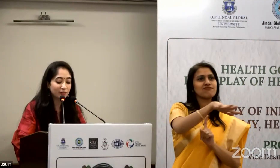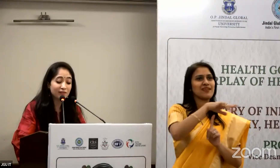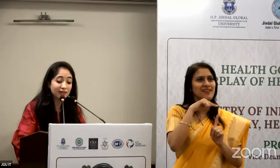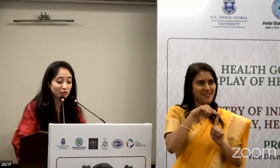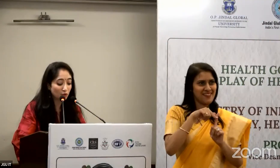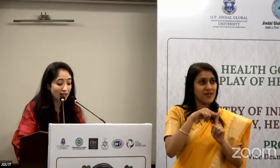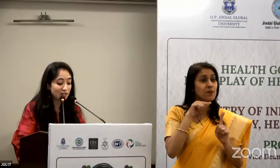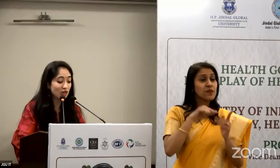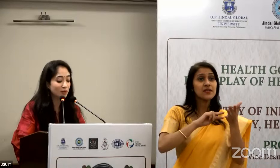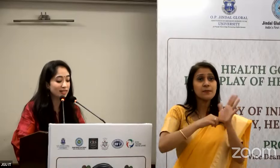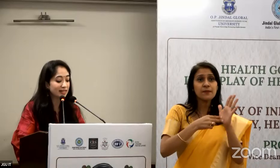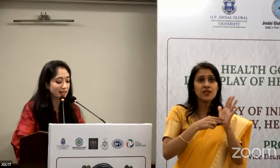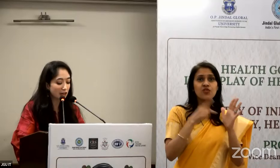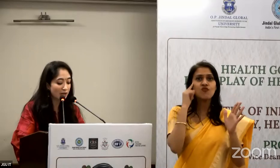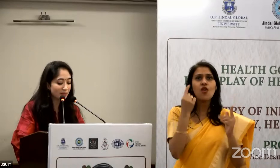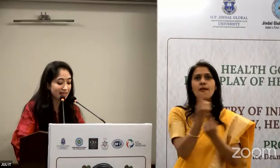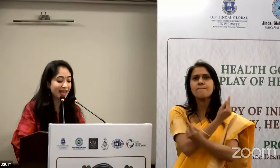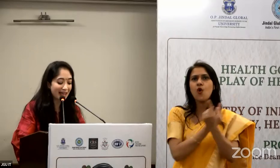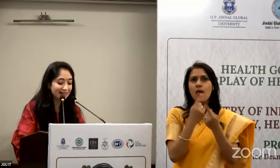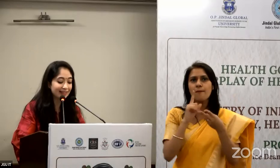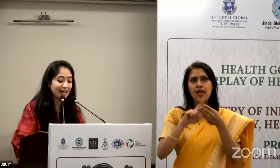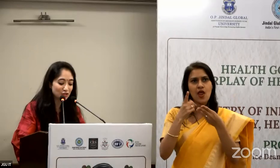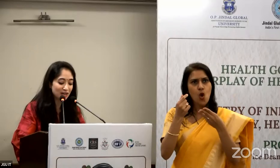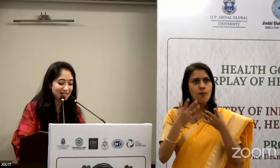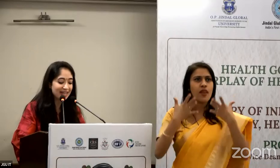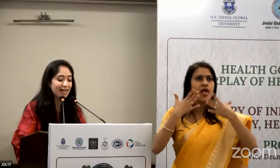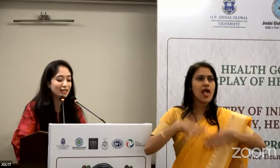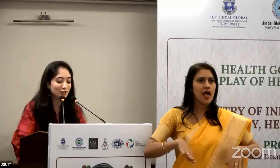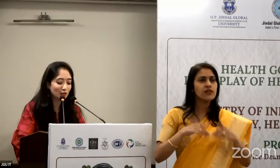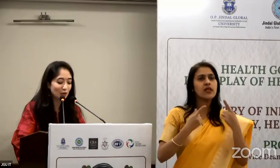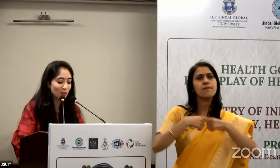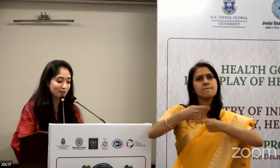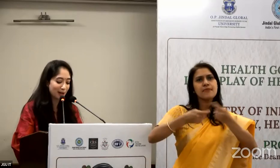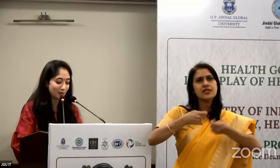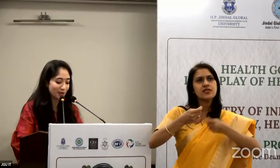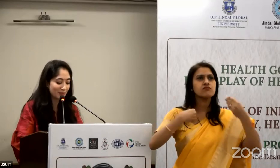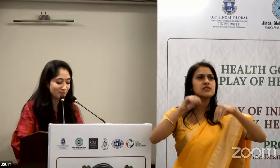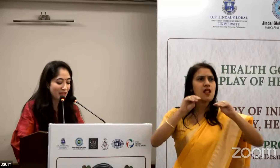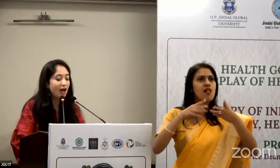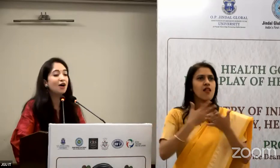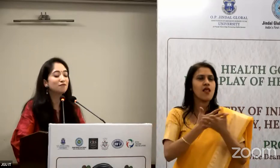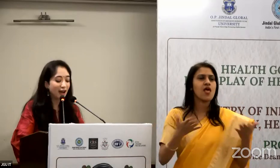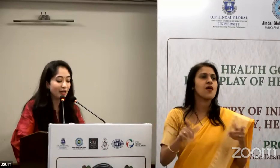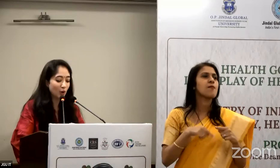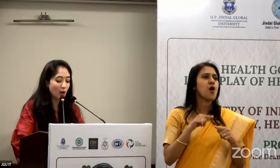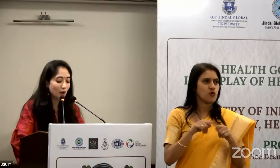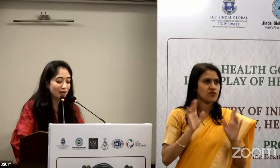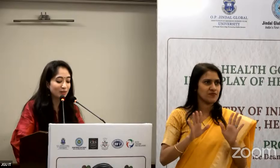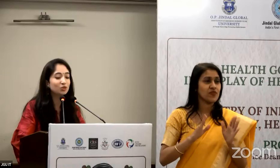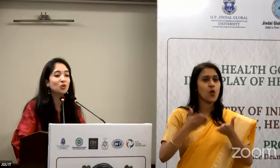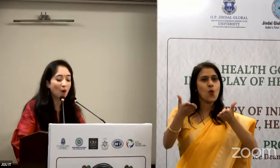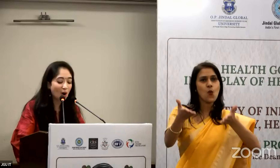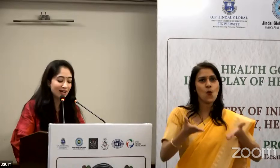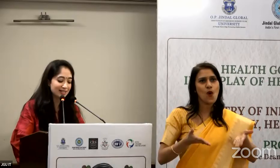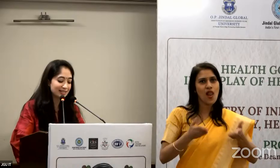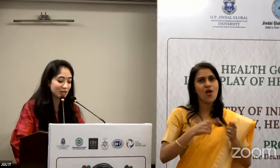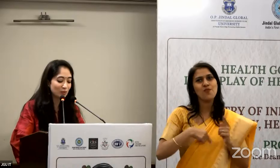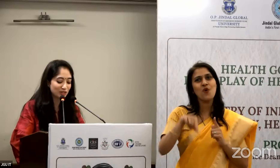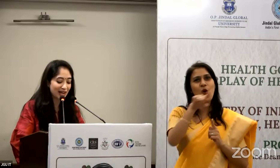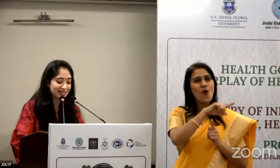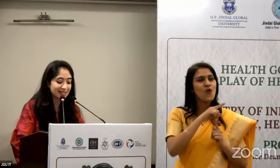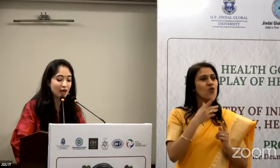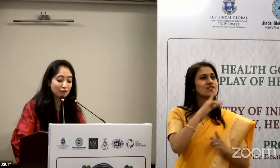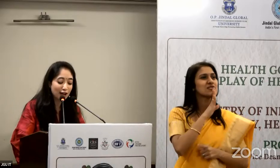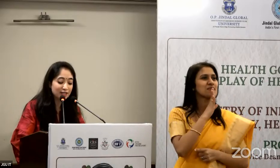weaving the threads of political economy, health, and trade into the global fabric. A very warm welcome to all our